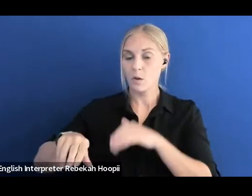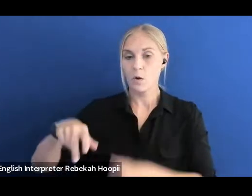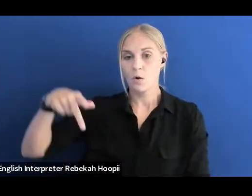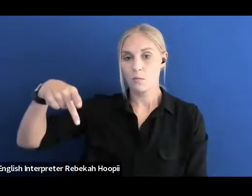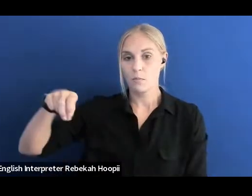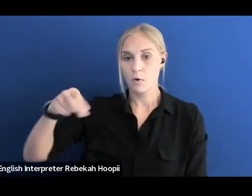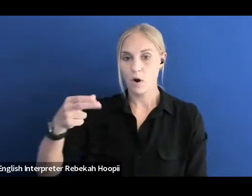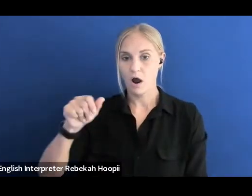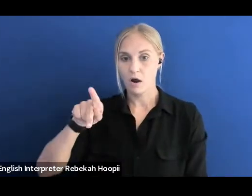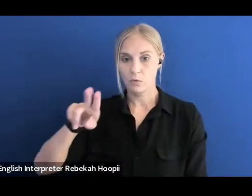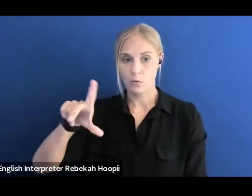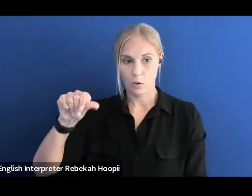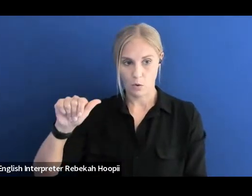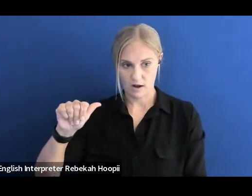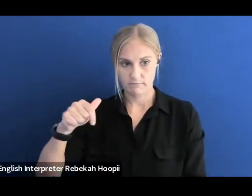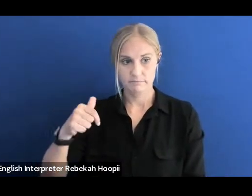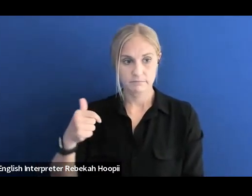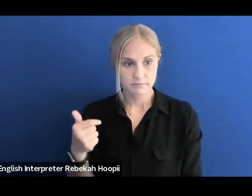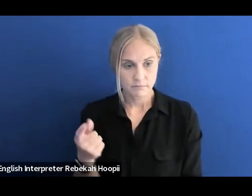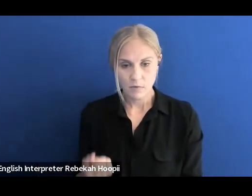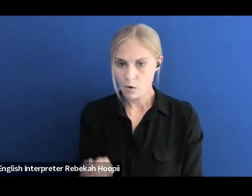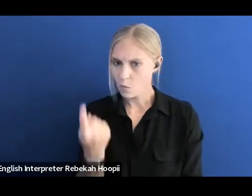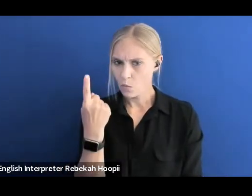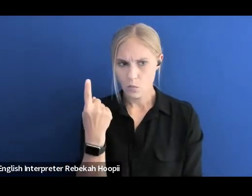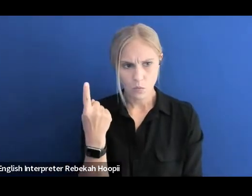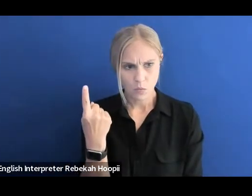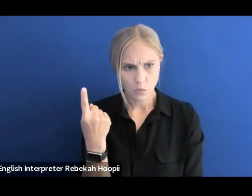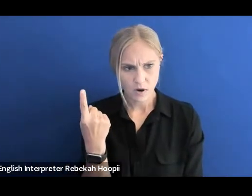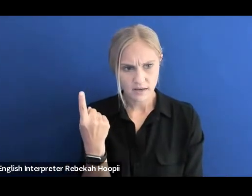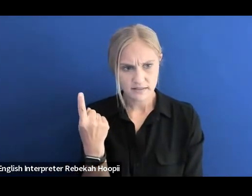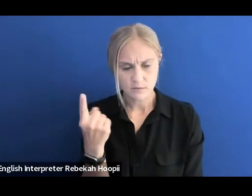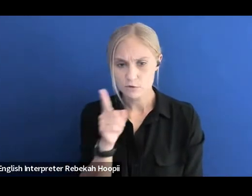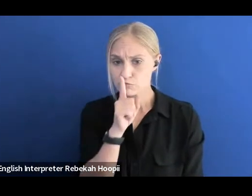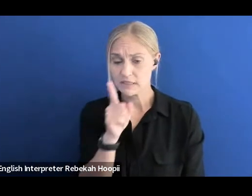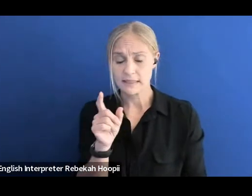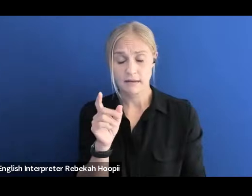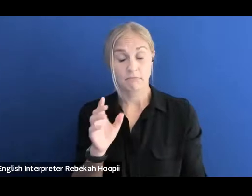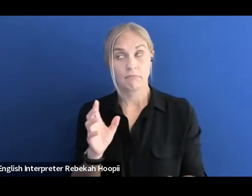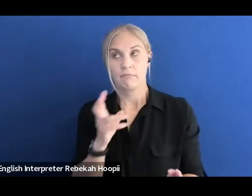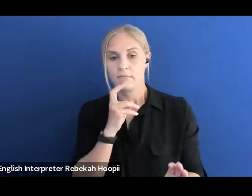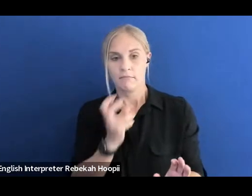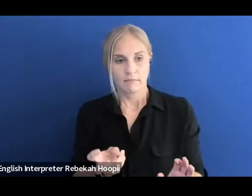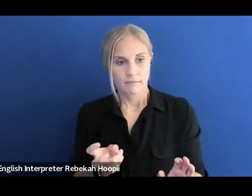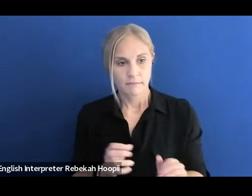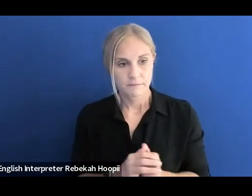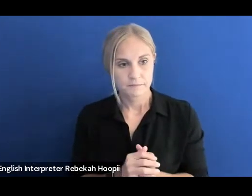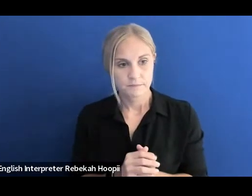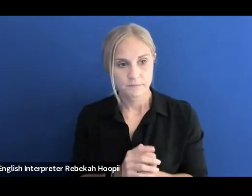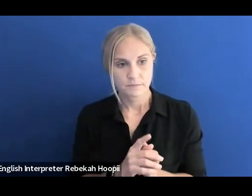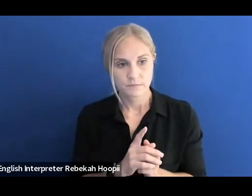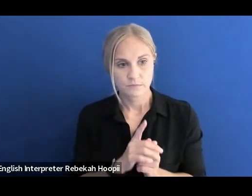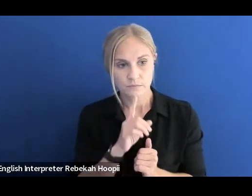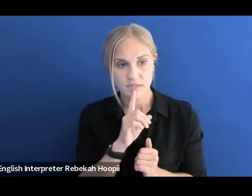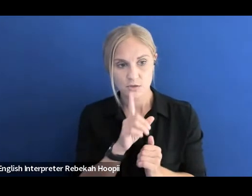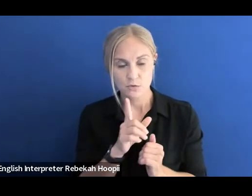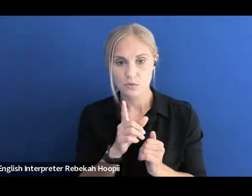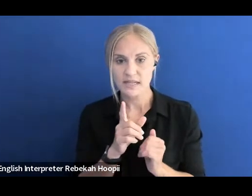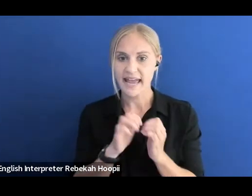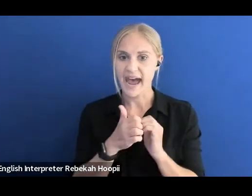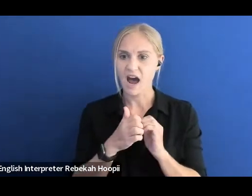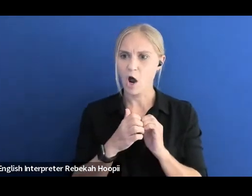One thing that stood out from this EIS is how narrow it is.